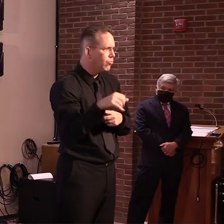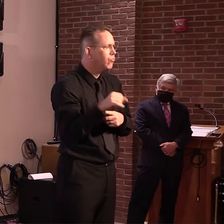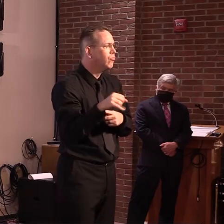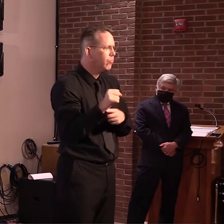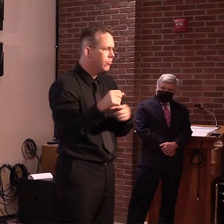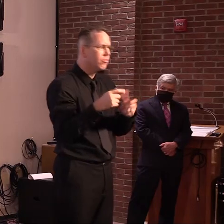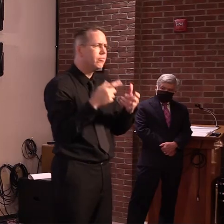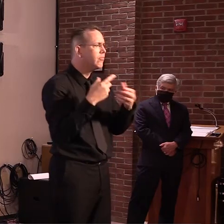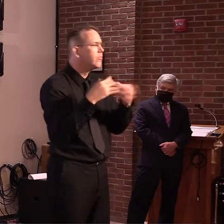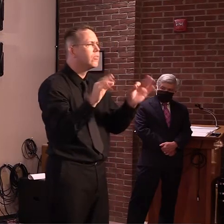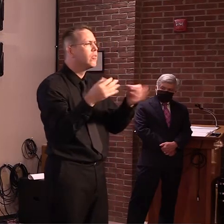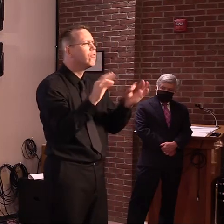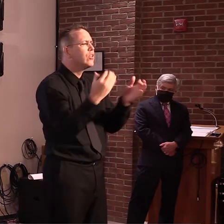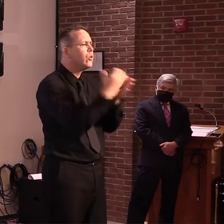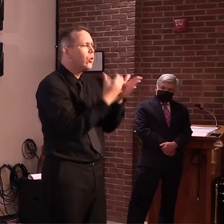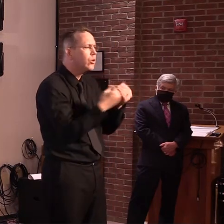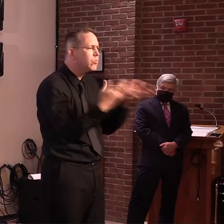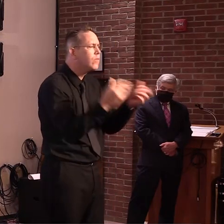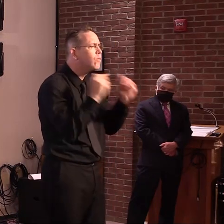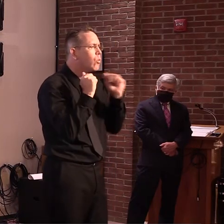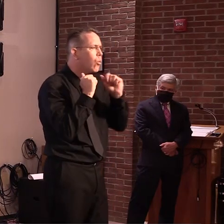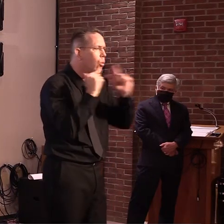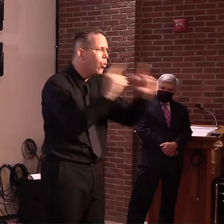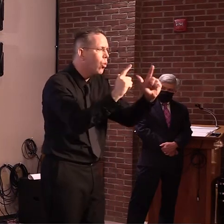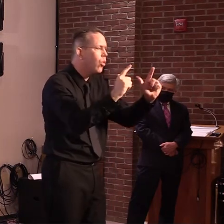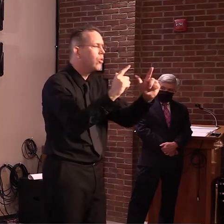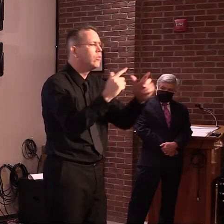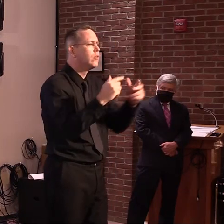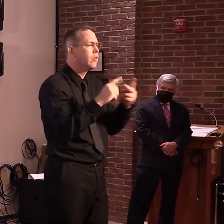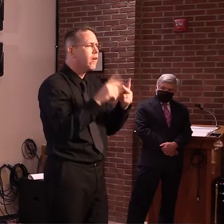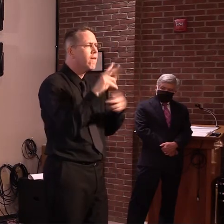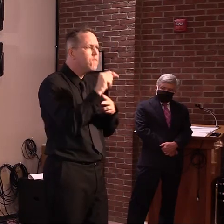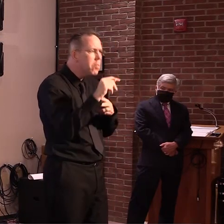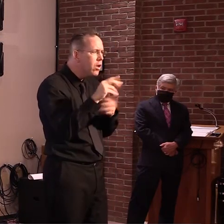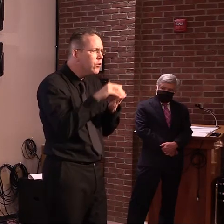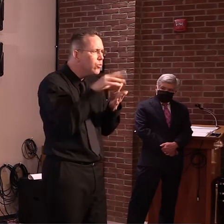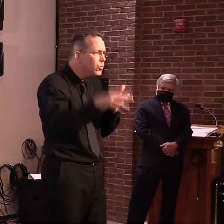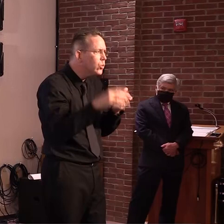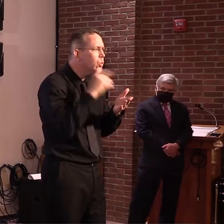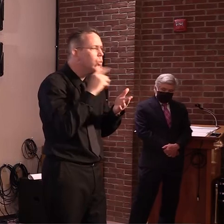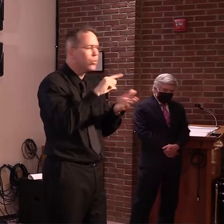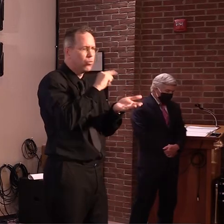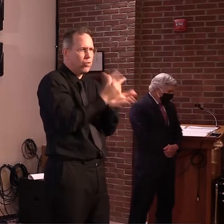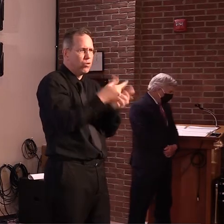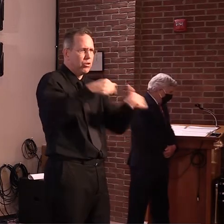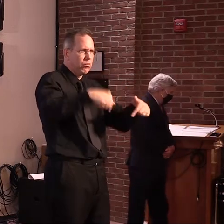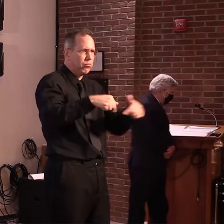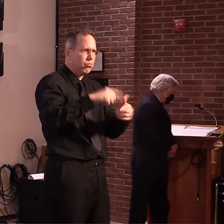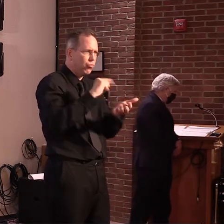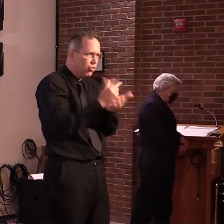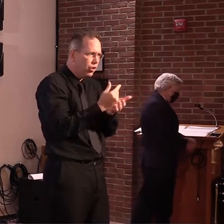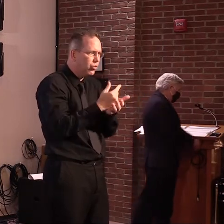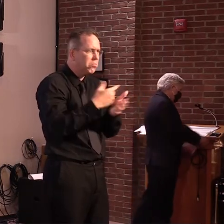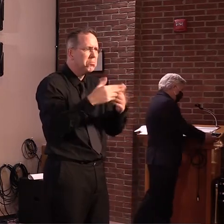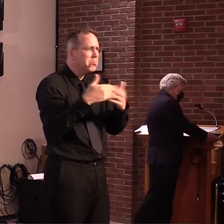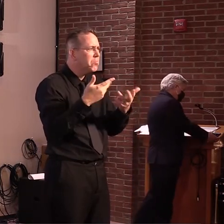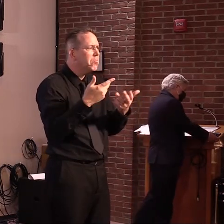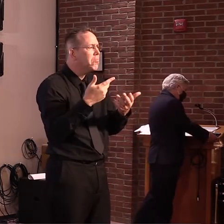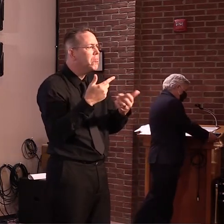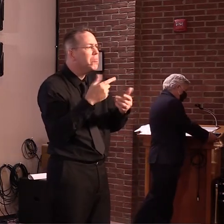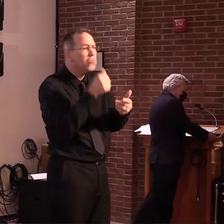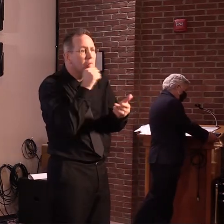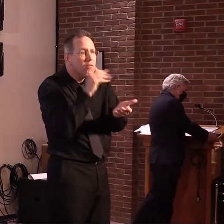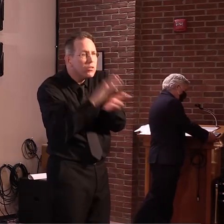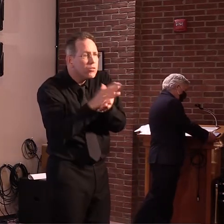Vermont students graduating high school this spring, regardless of school type. So it's public high schools, tech centers,